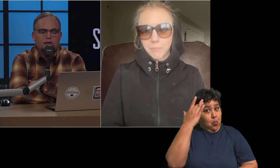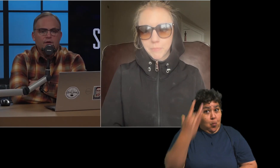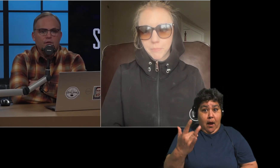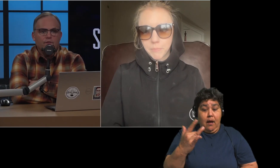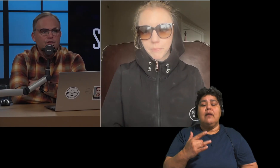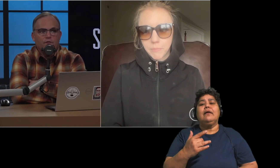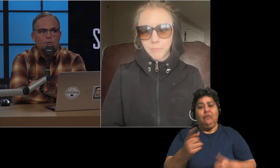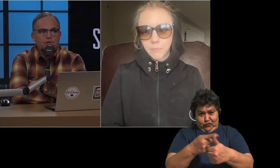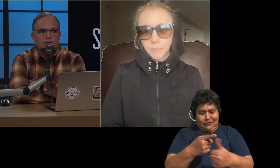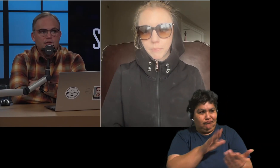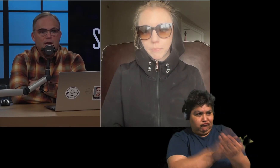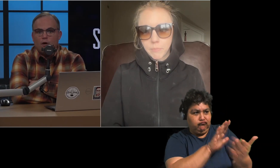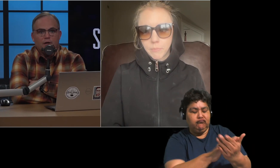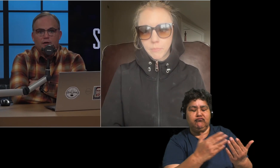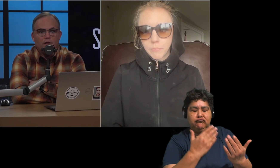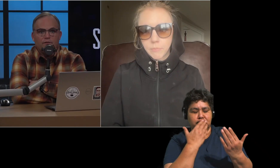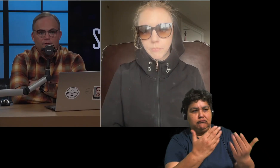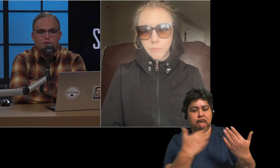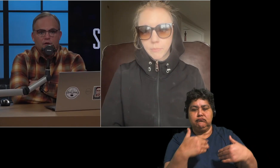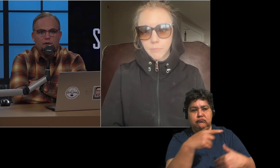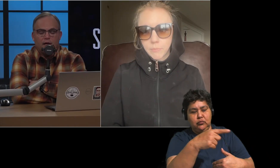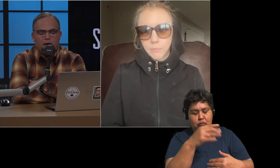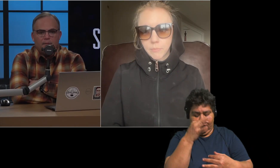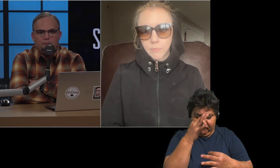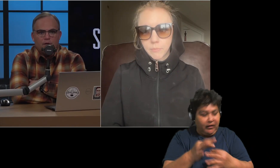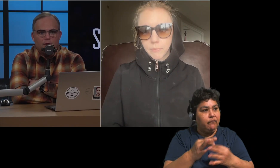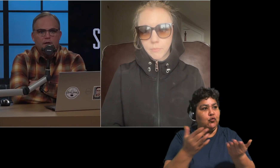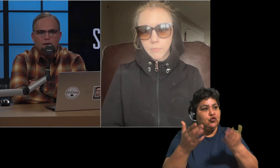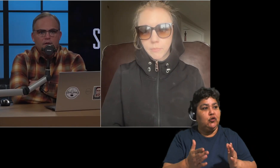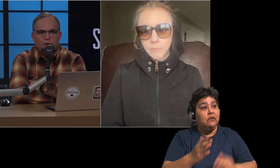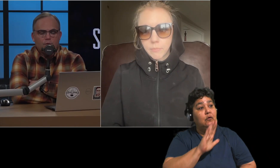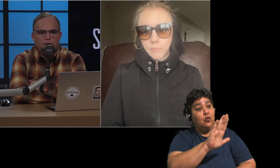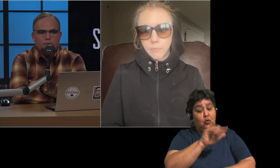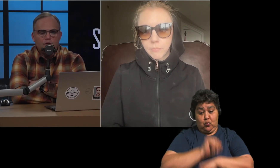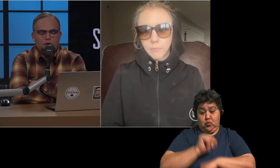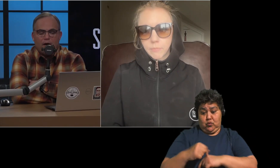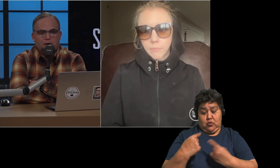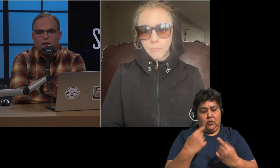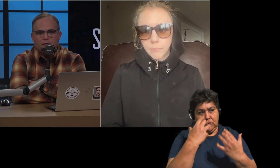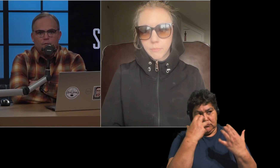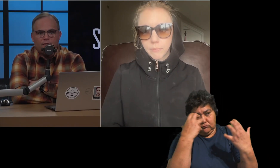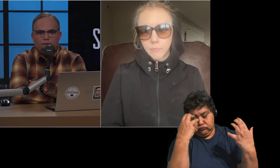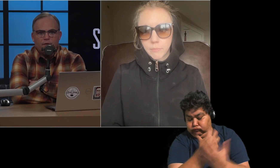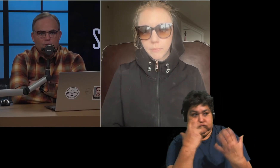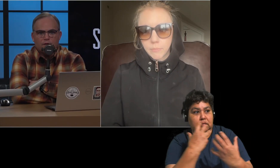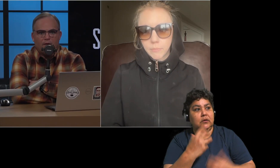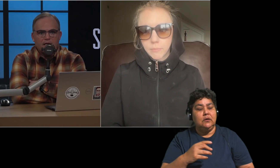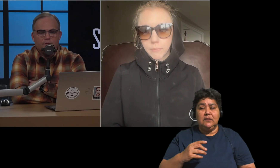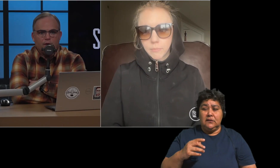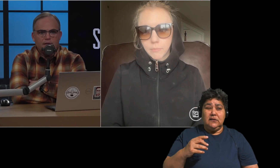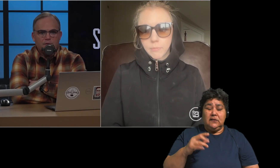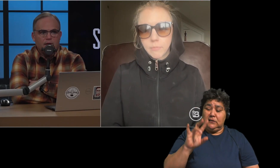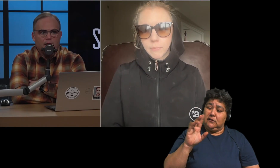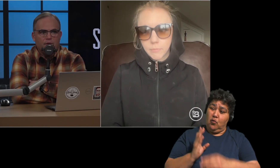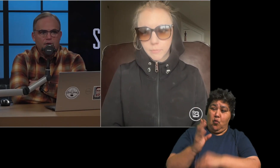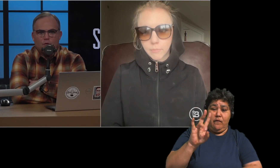did this interview first and foremost just to say, well done, good and faithful servant. I mean, what you have done with this work the last